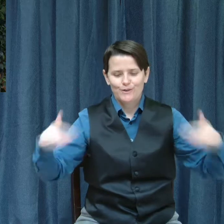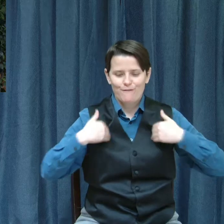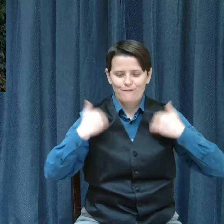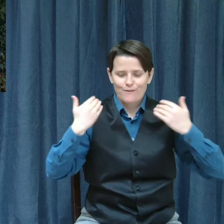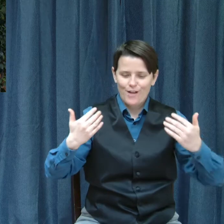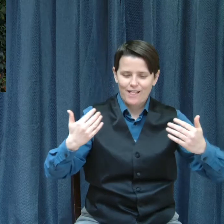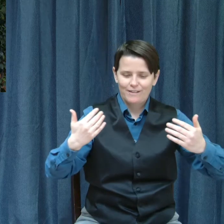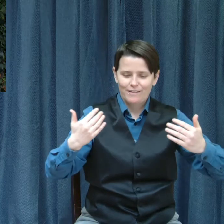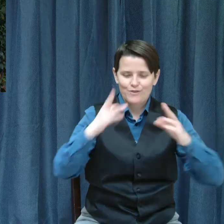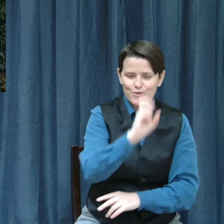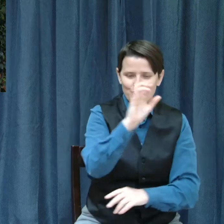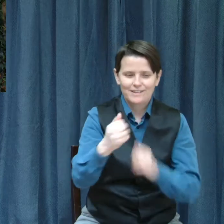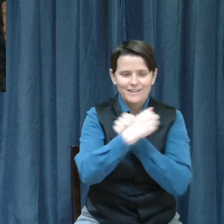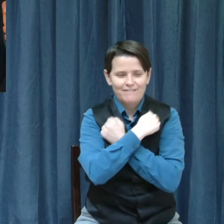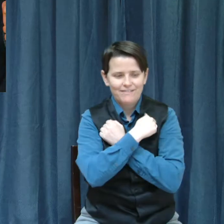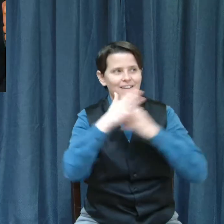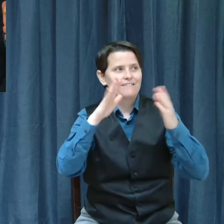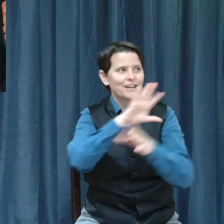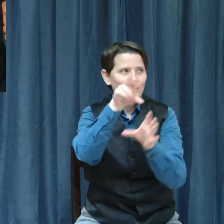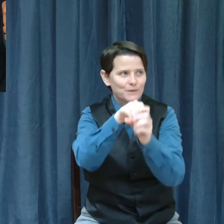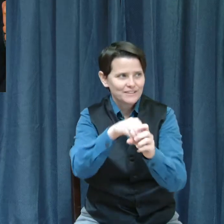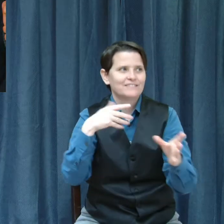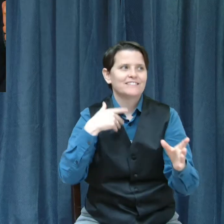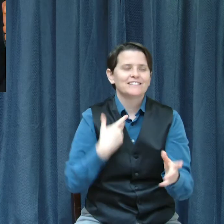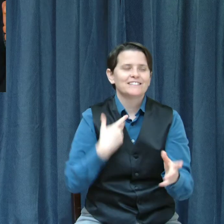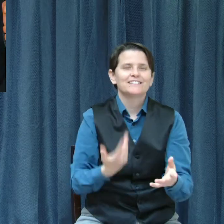how you can give. You can text UCOH to